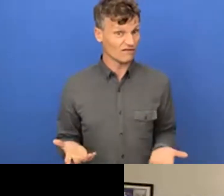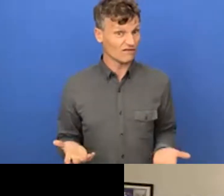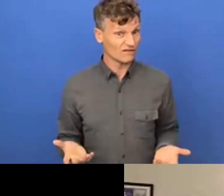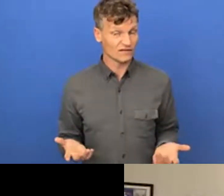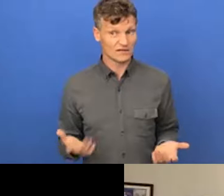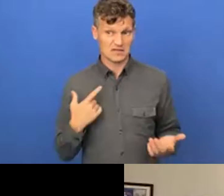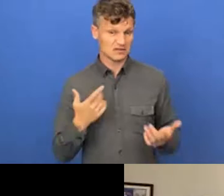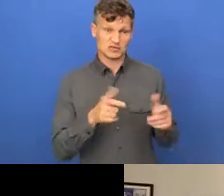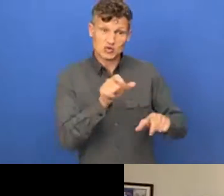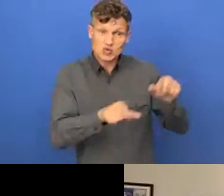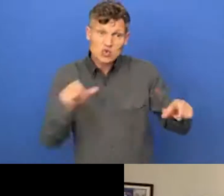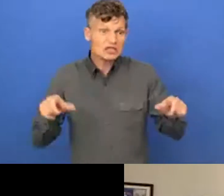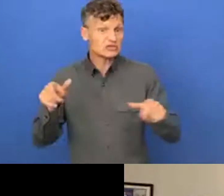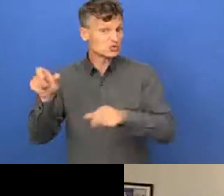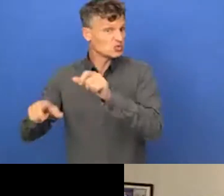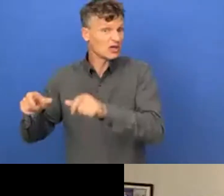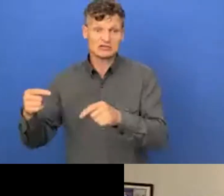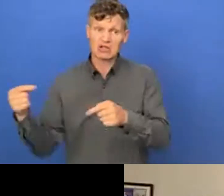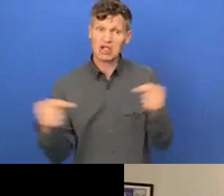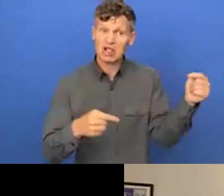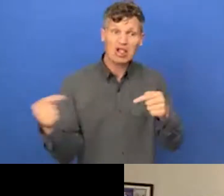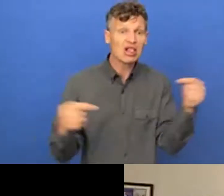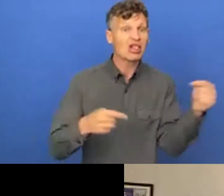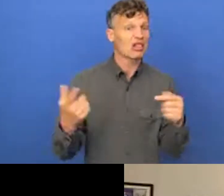And so creating that